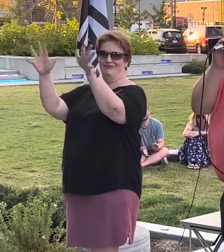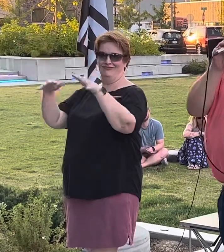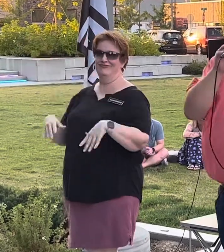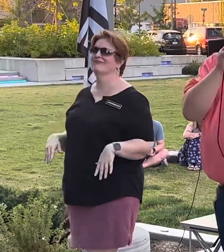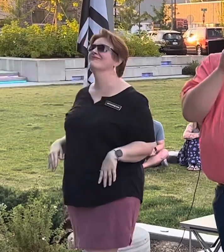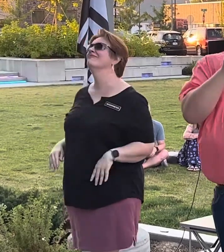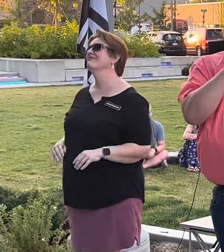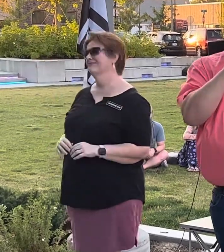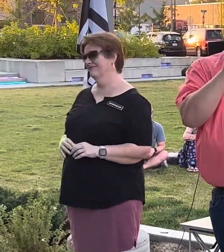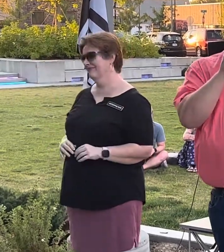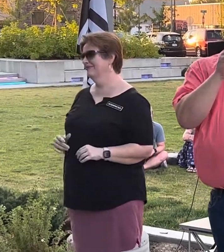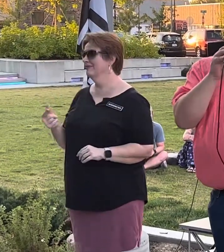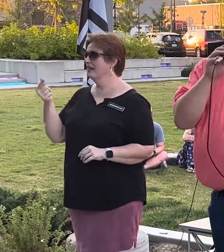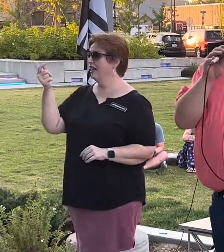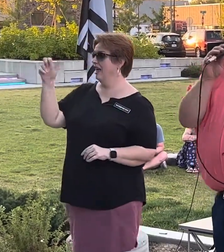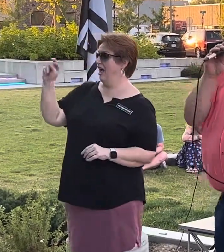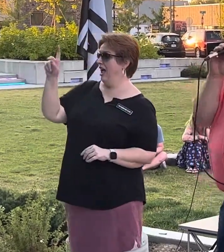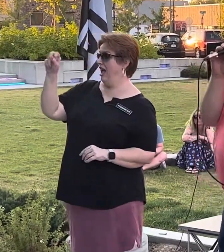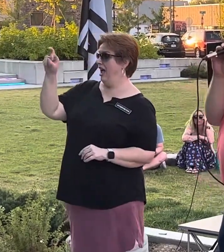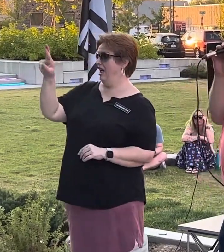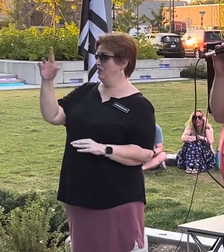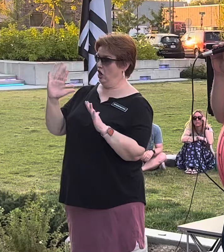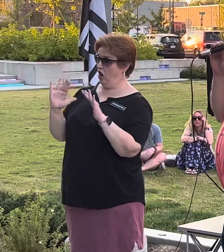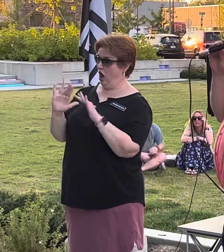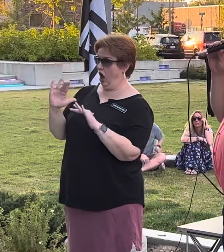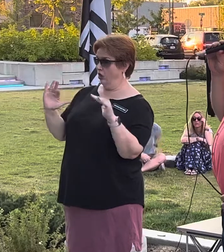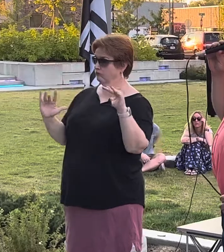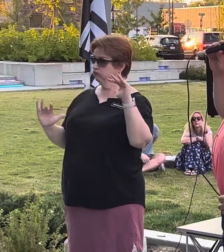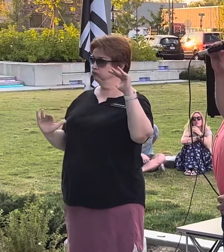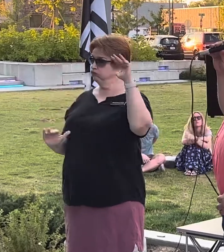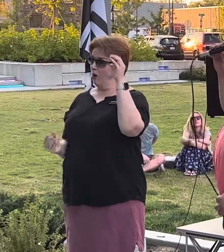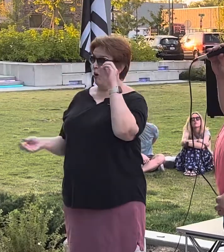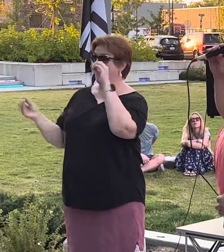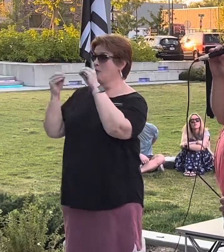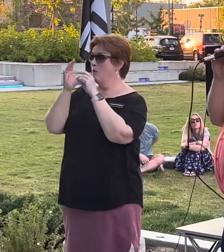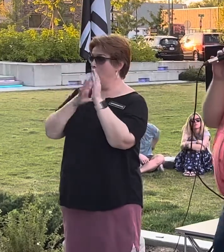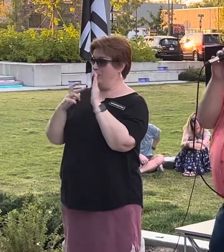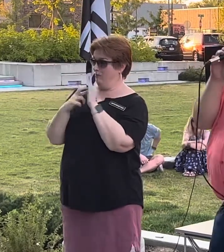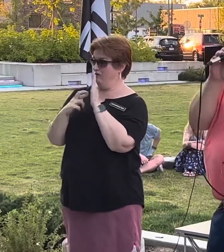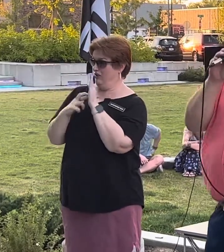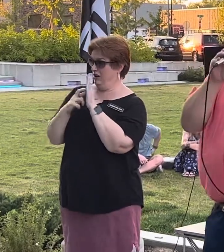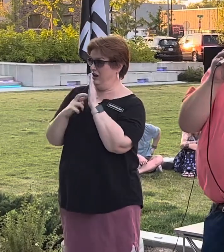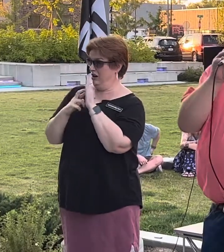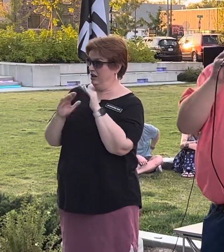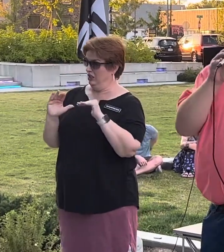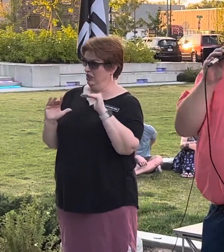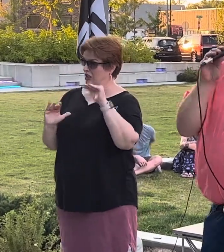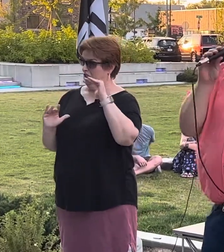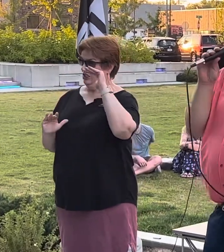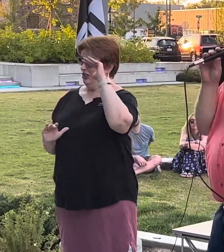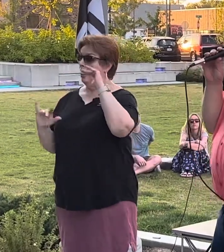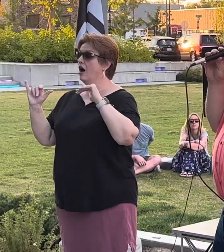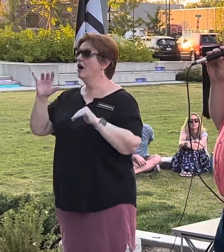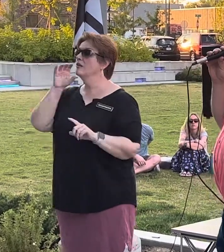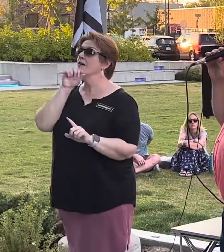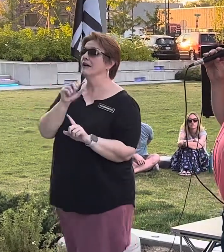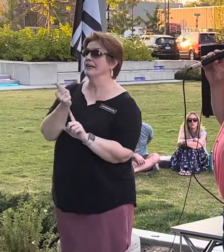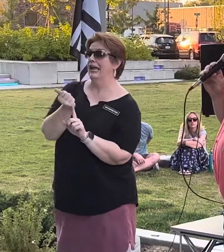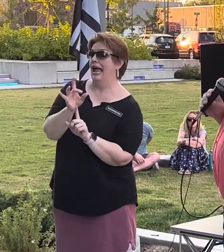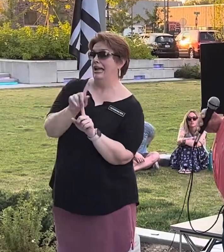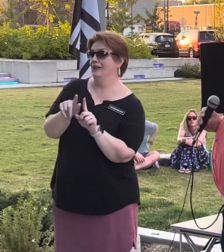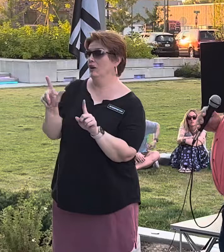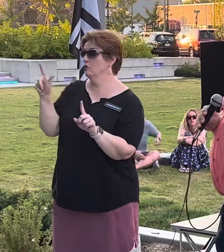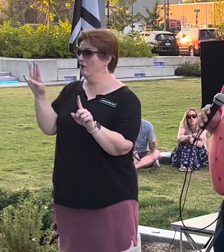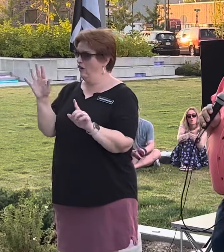Not only is the gender gap increasing, we're seeing a huge uptick in the 18 to 24